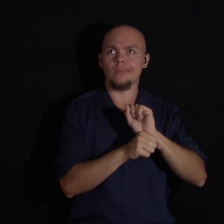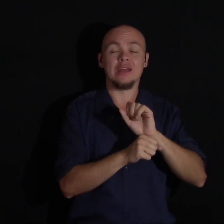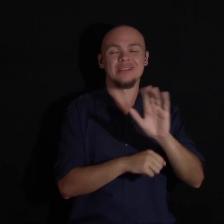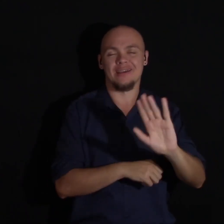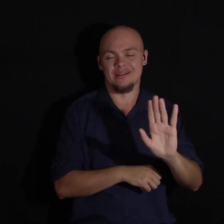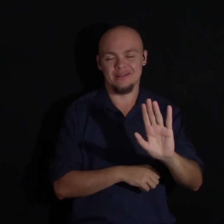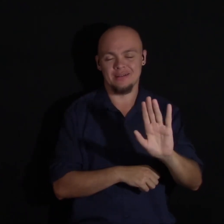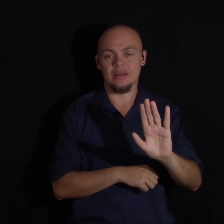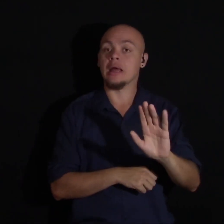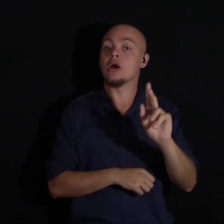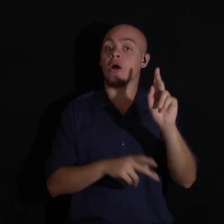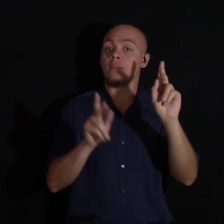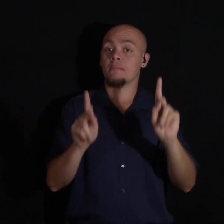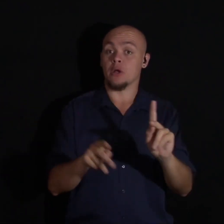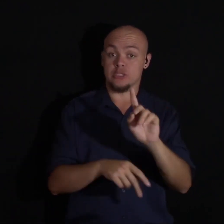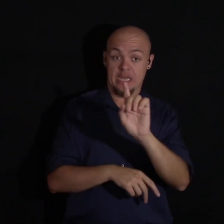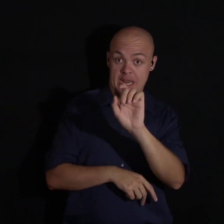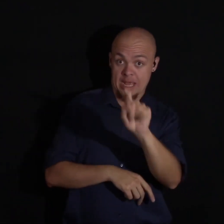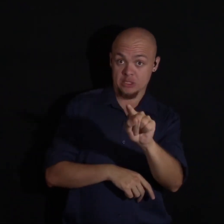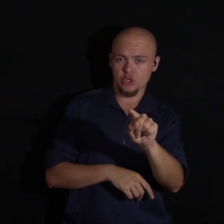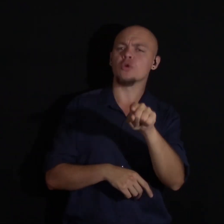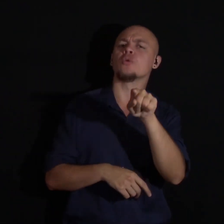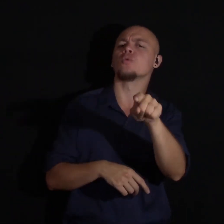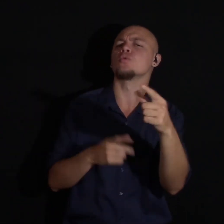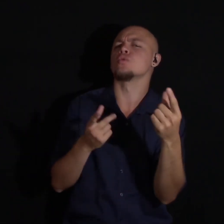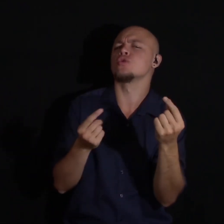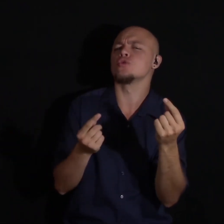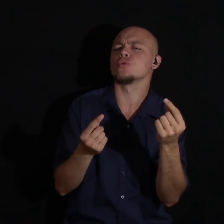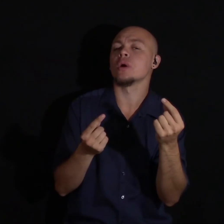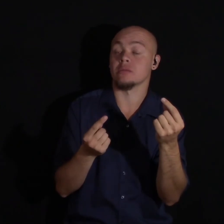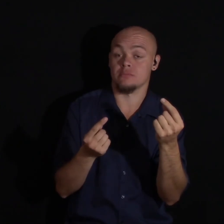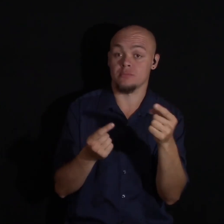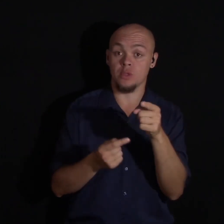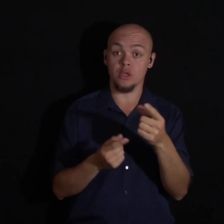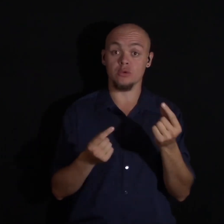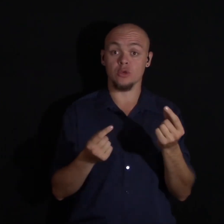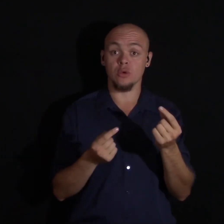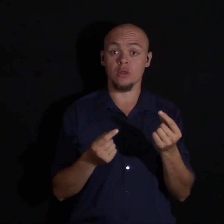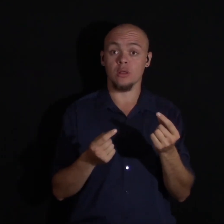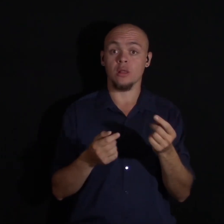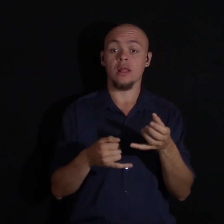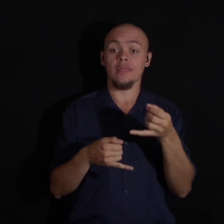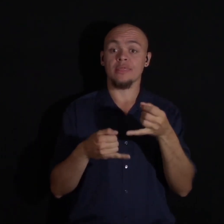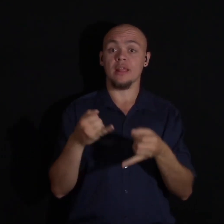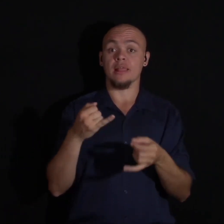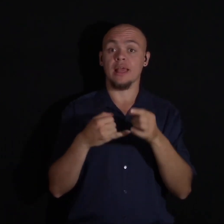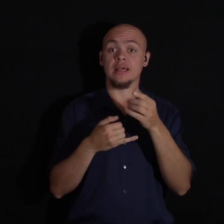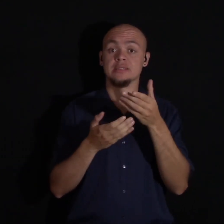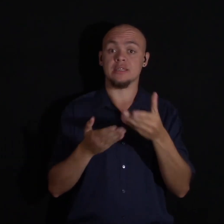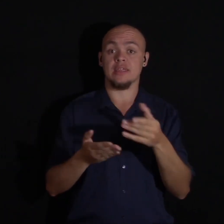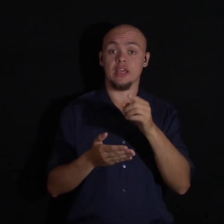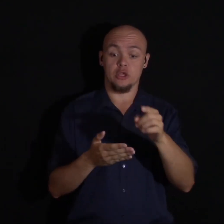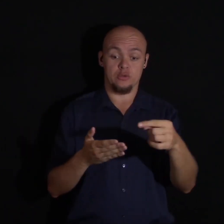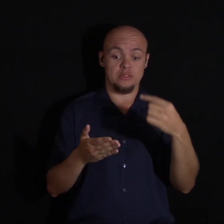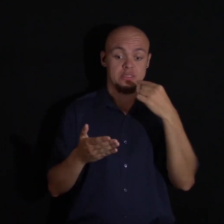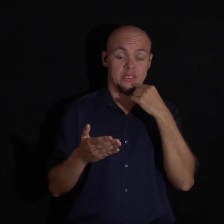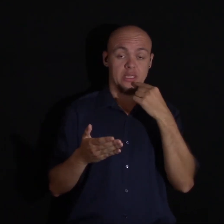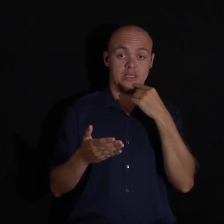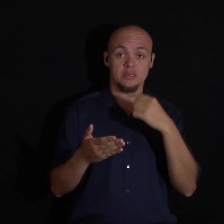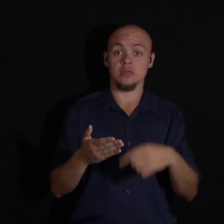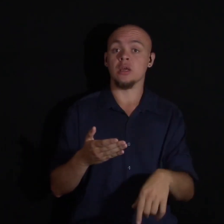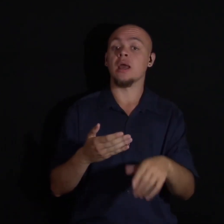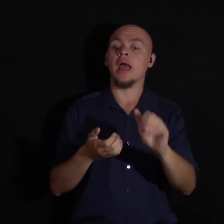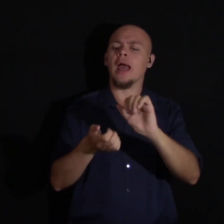So when somebody asks you that question, here's what you do. You just say the very last thing you called out, how what you